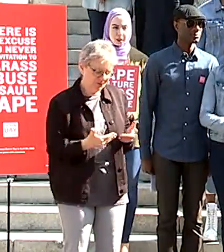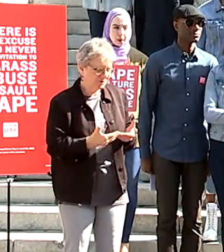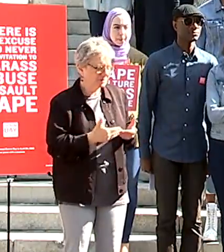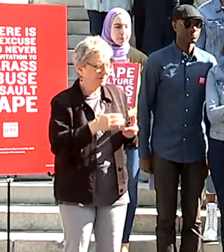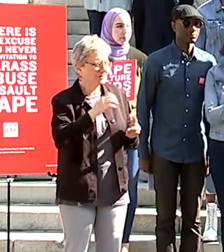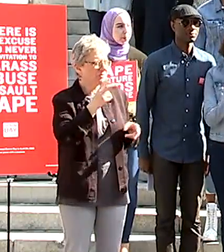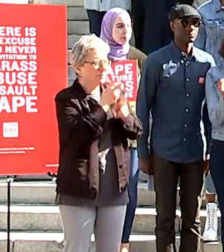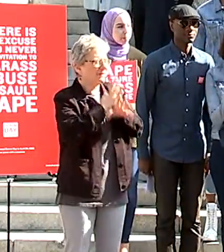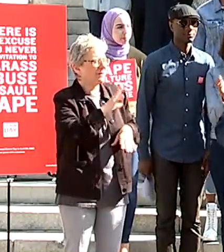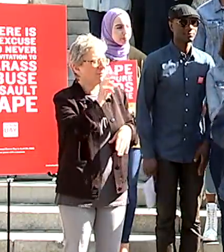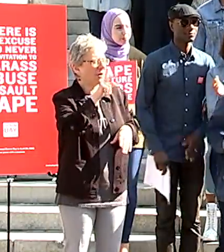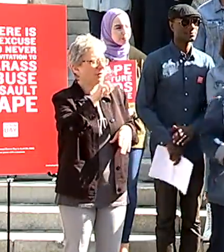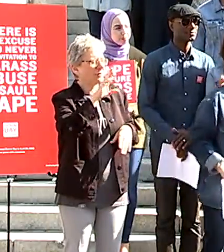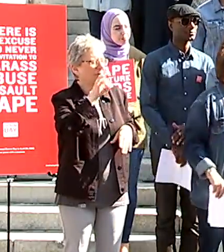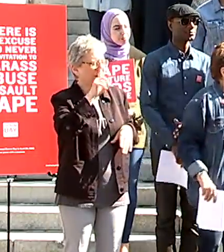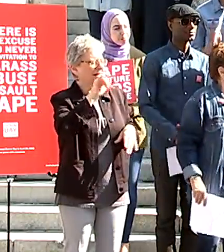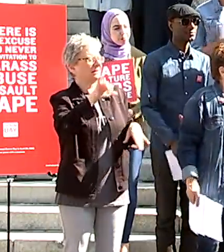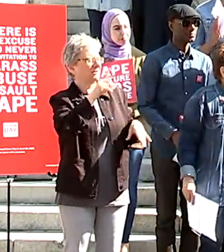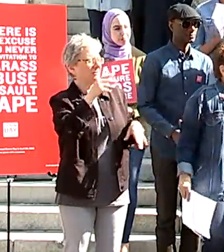Ridley Thomas.